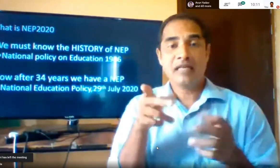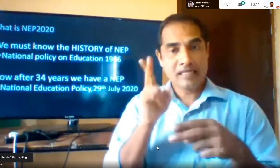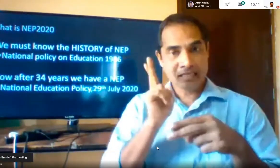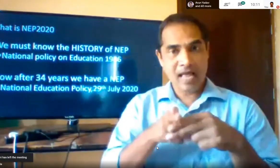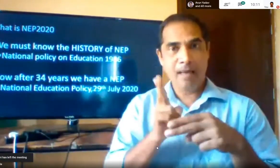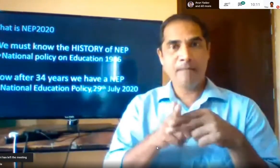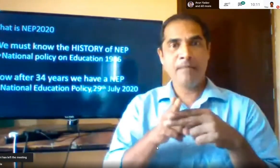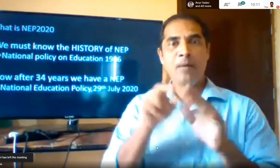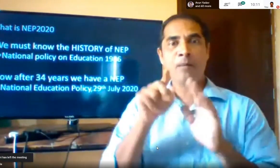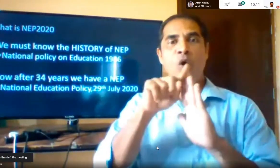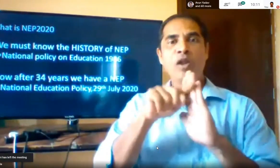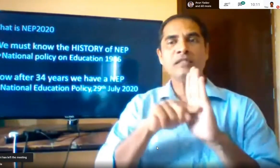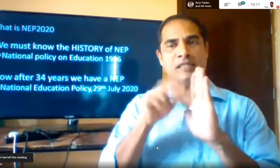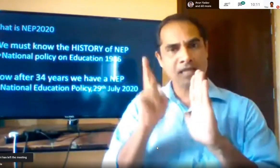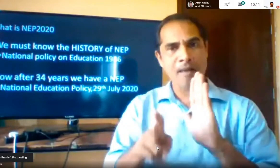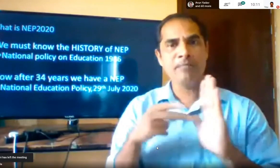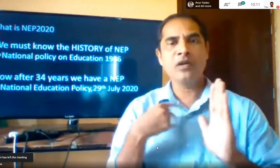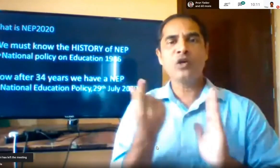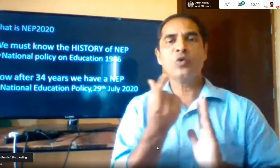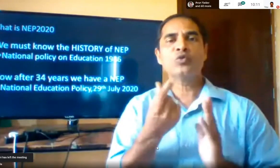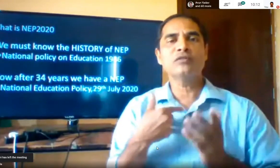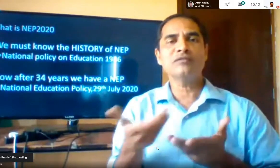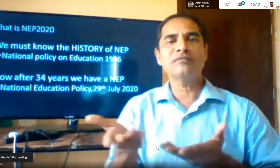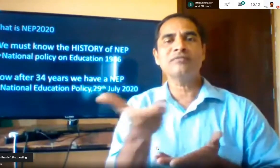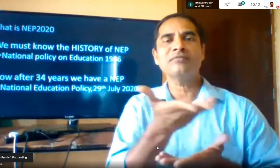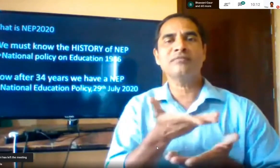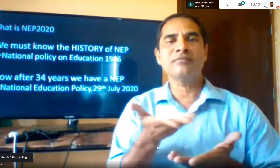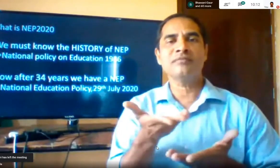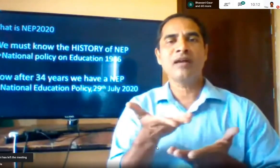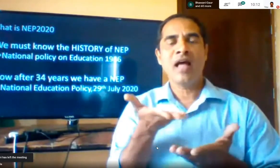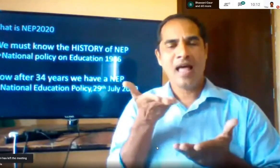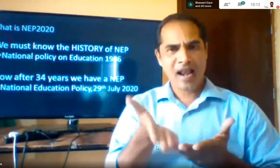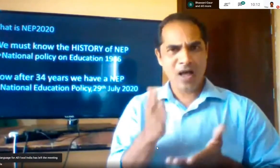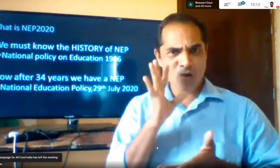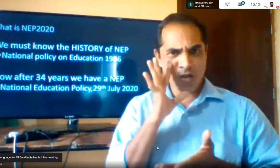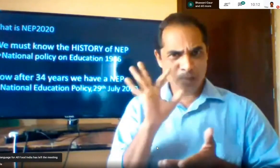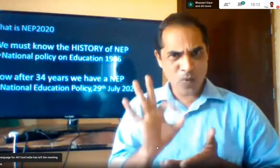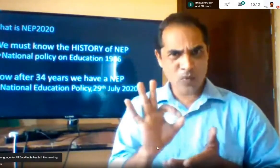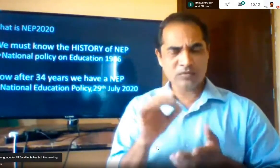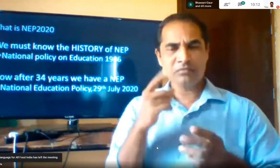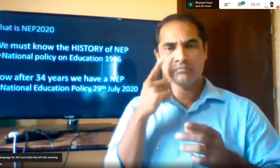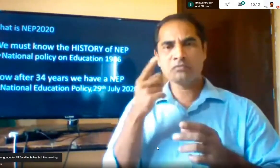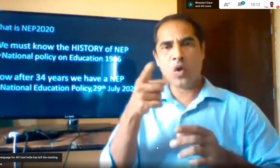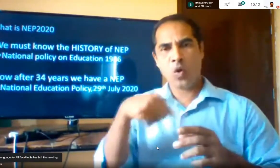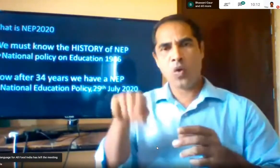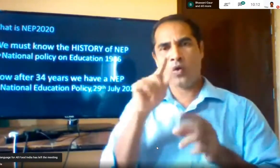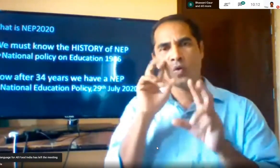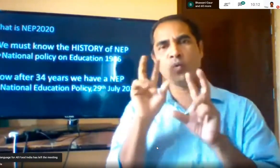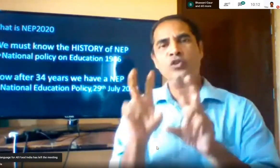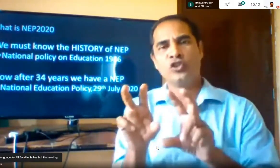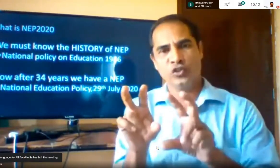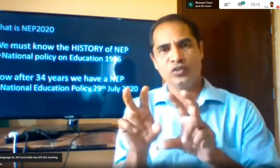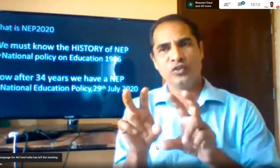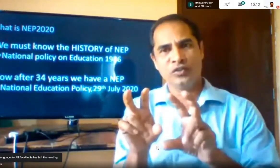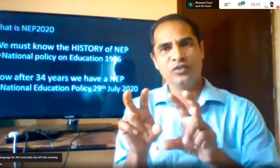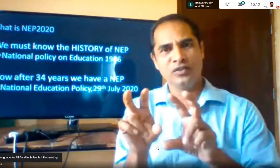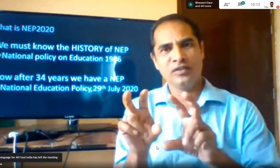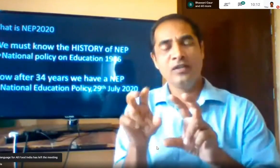years, coming years. So this policy is really beneficial for everyone, and it is very important for all of